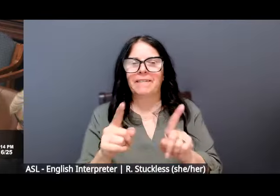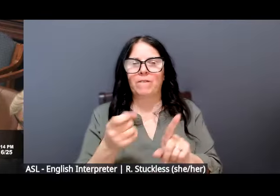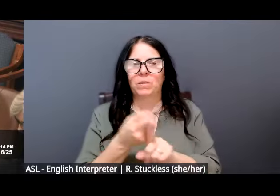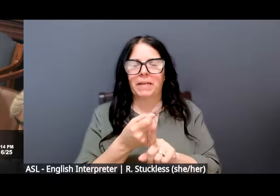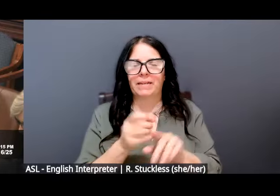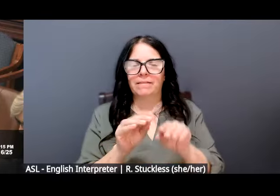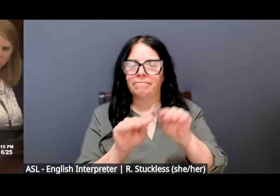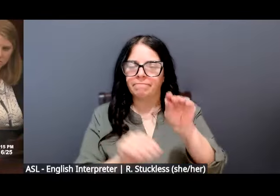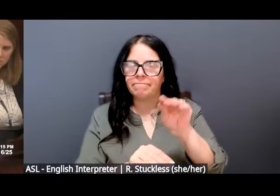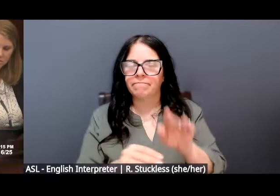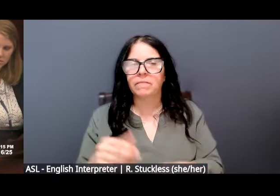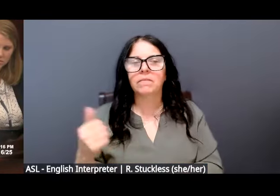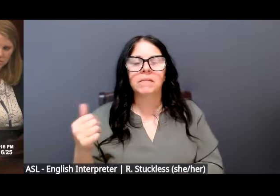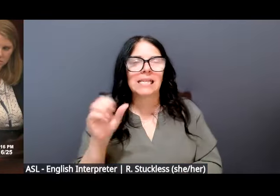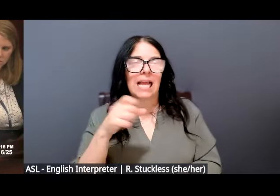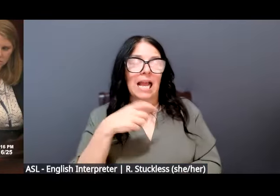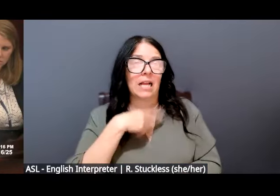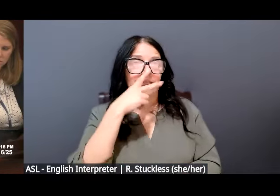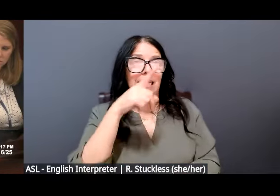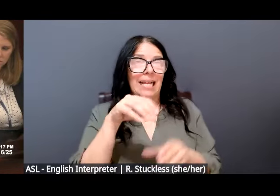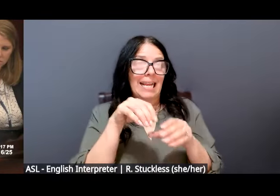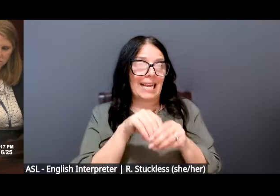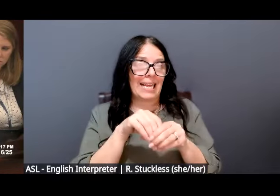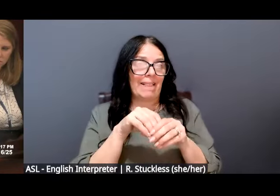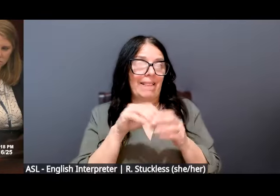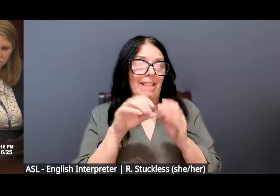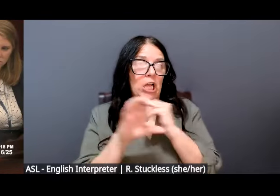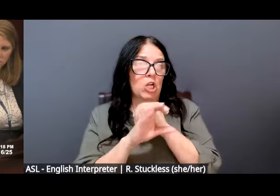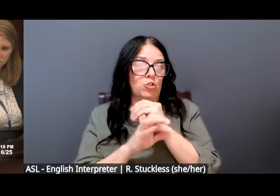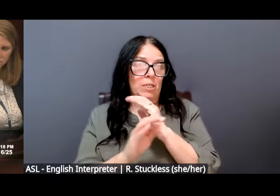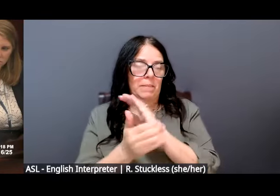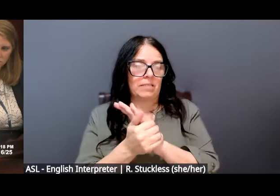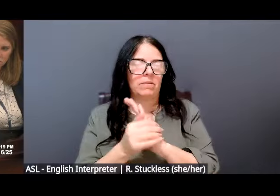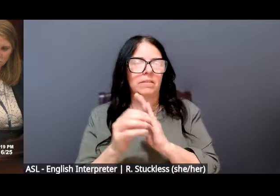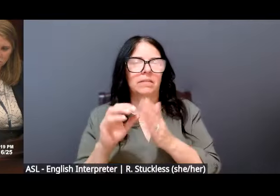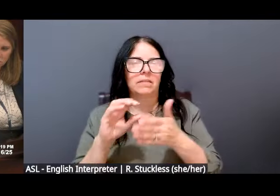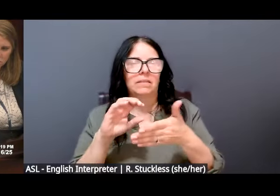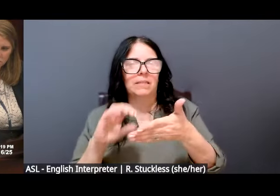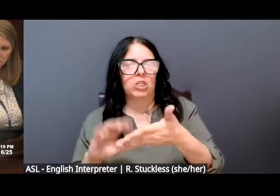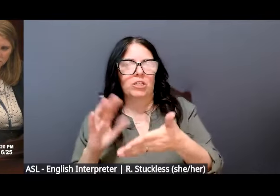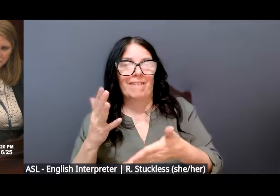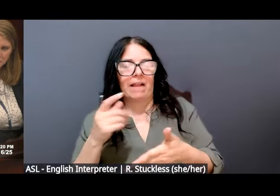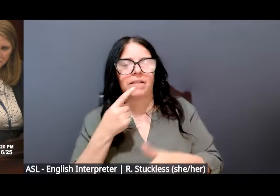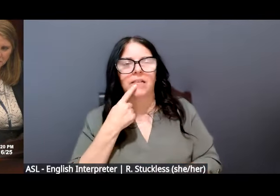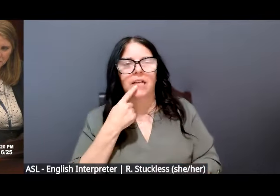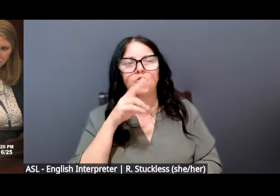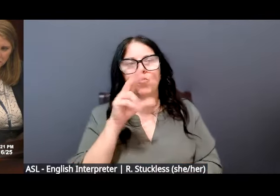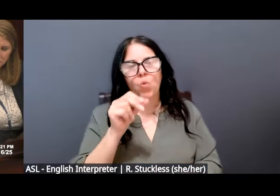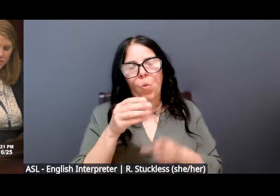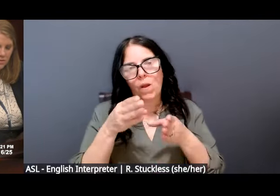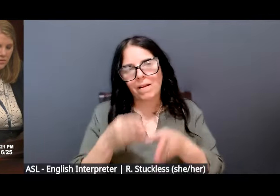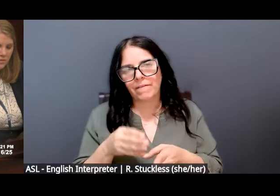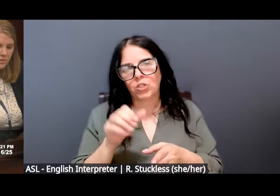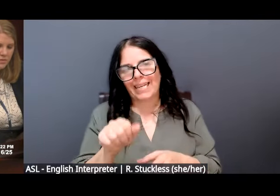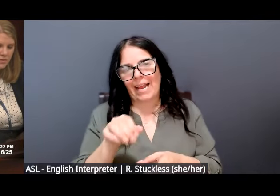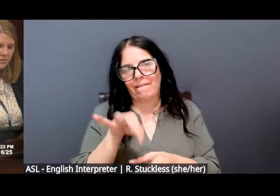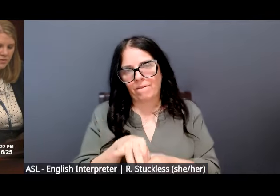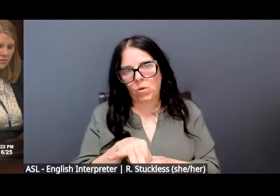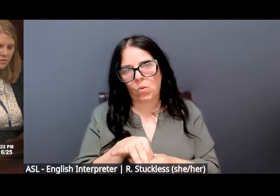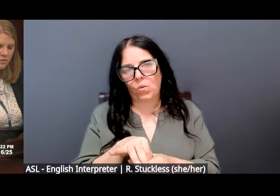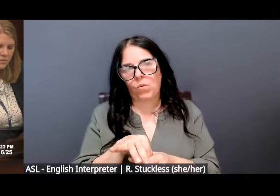the constitutional amendment itself, it's subsection 5 that says no individual may be registered to vote in elections for state or